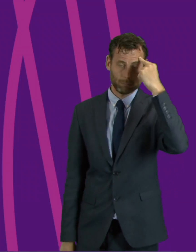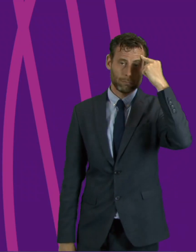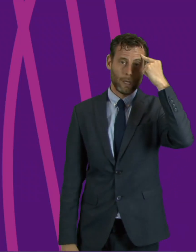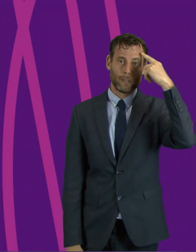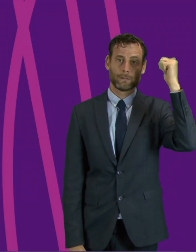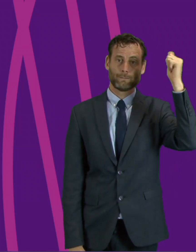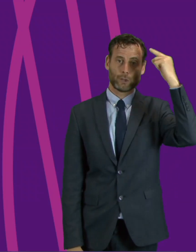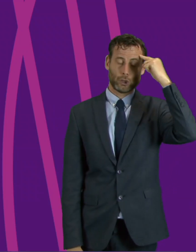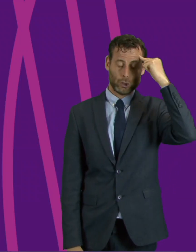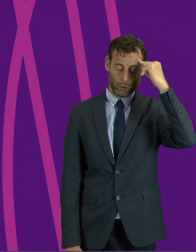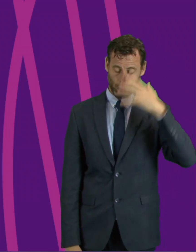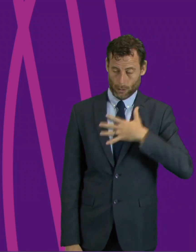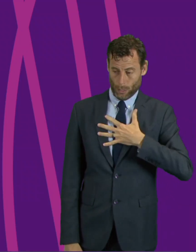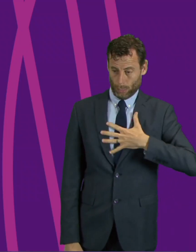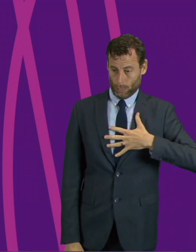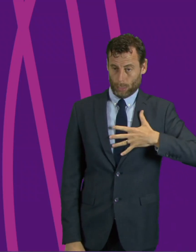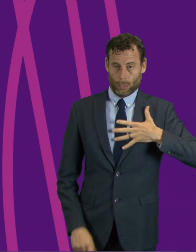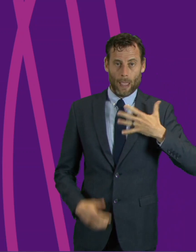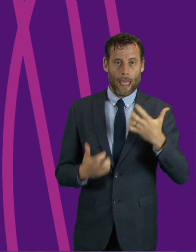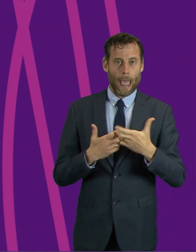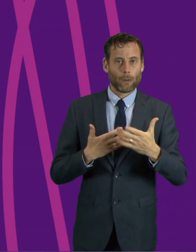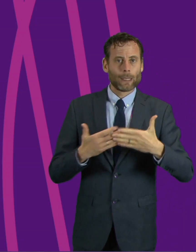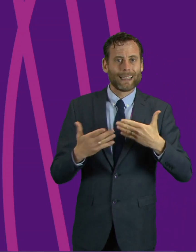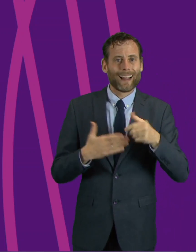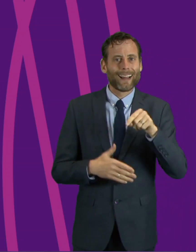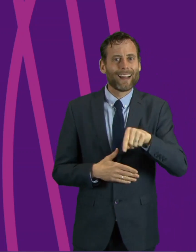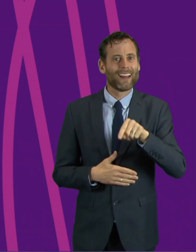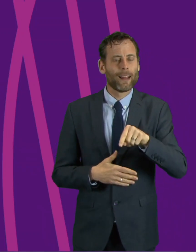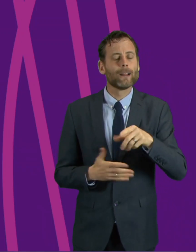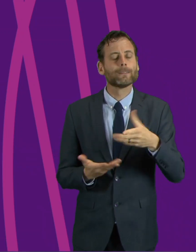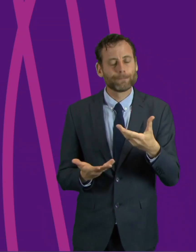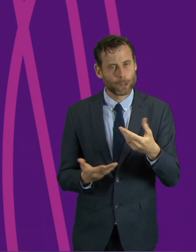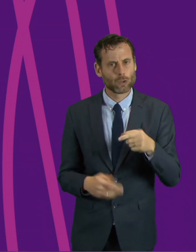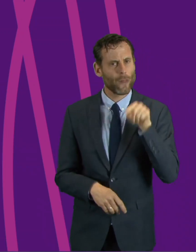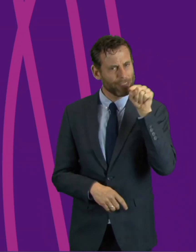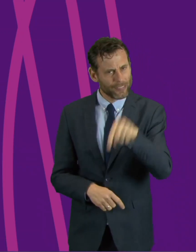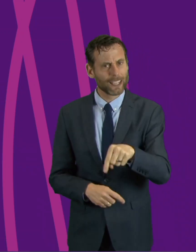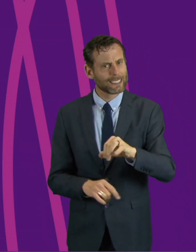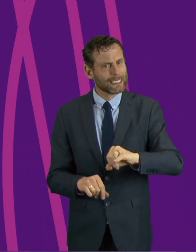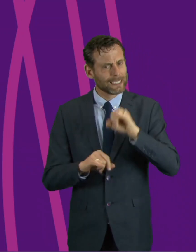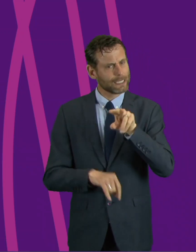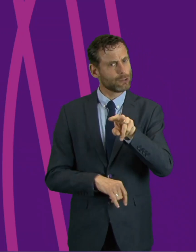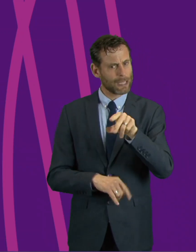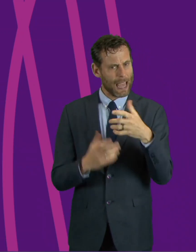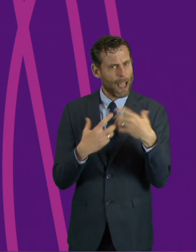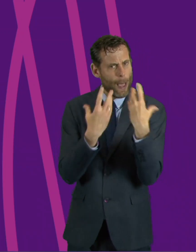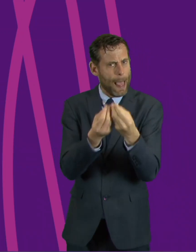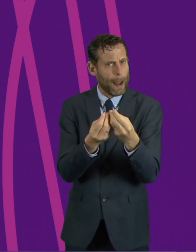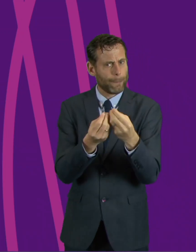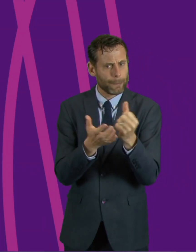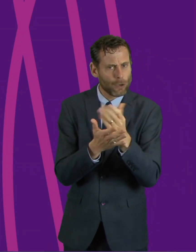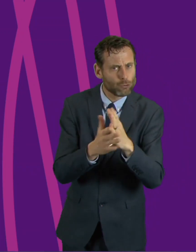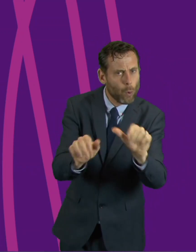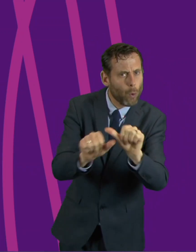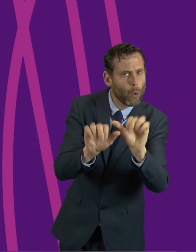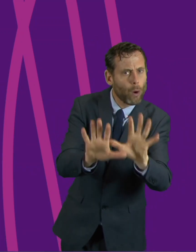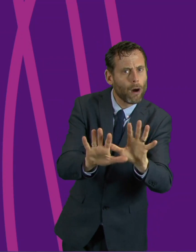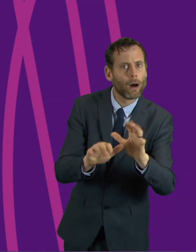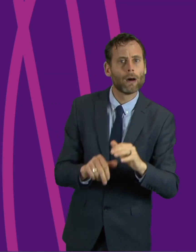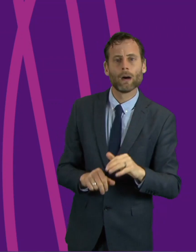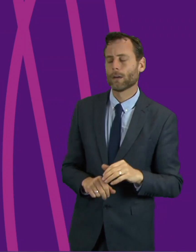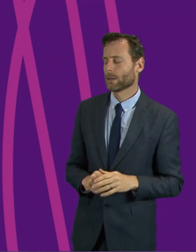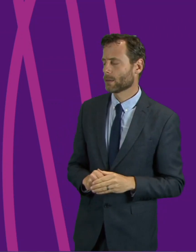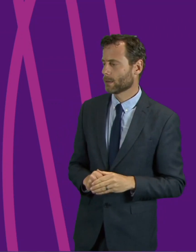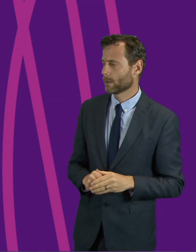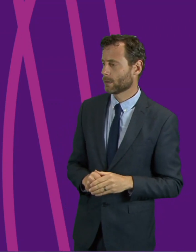a profound impact on their own mental health and well-being, and we take very seriously the responsibility to support them. All of us in our